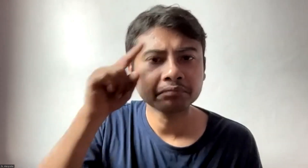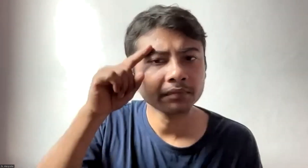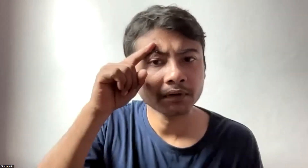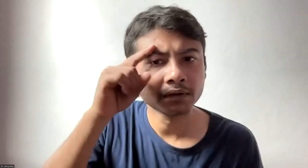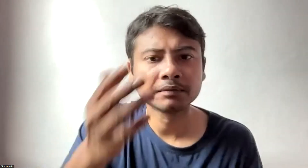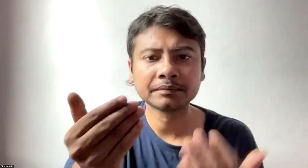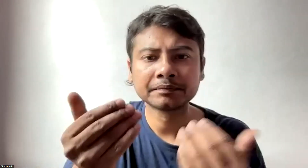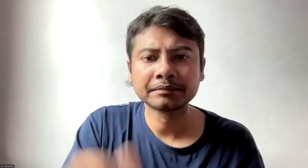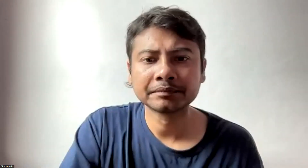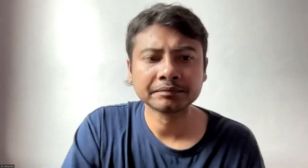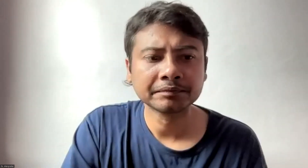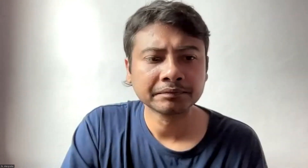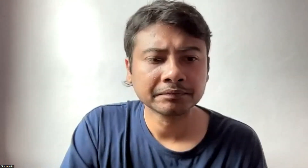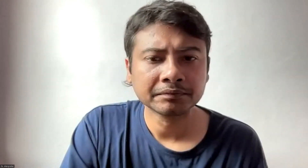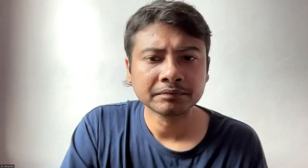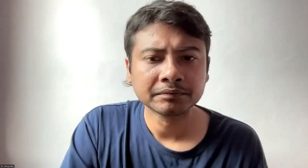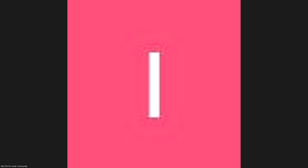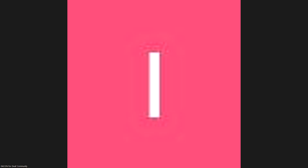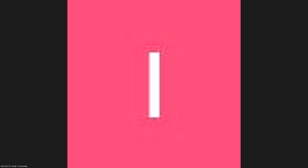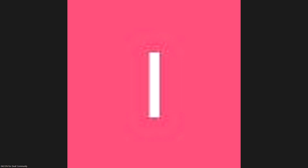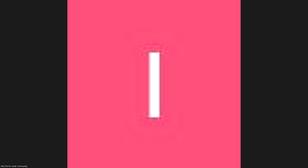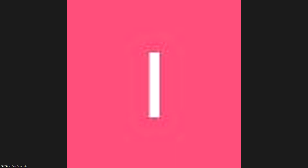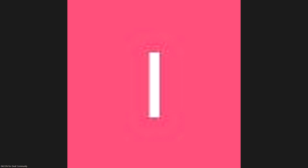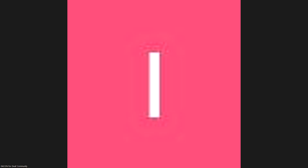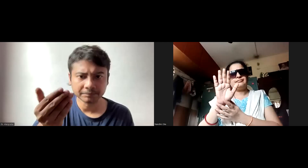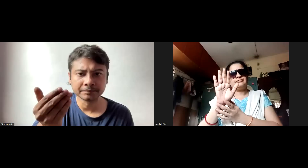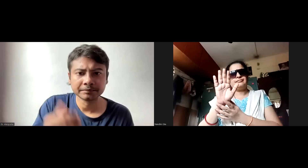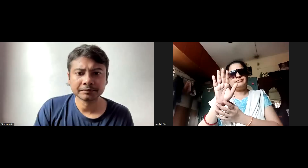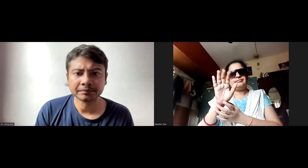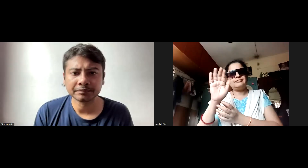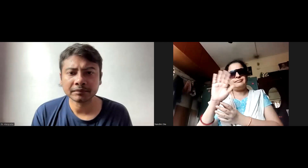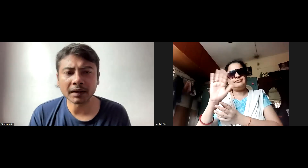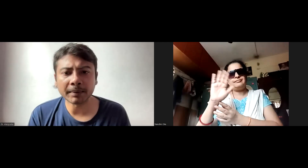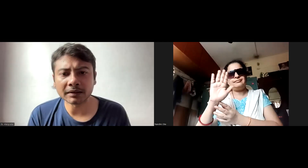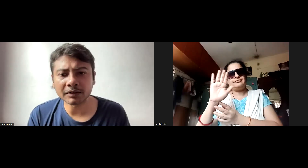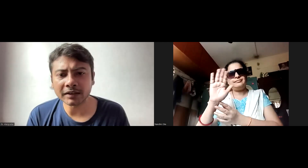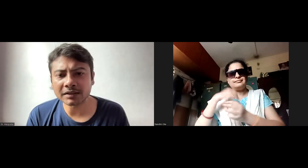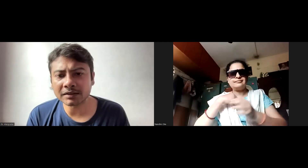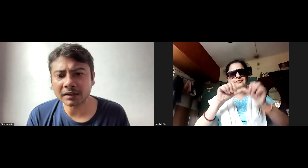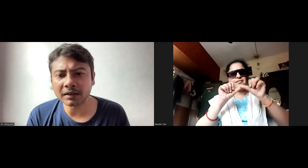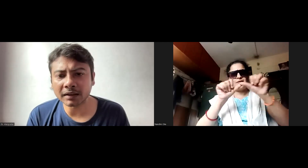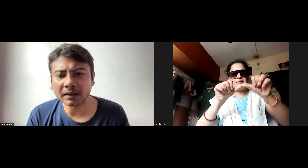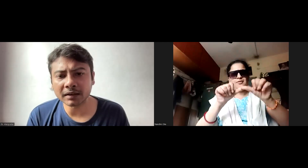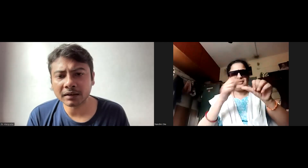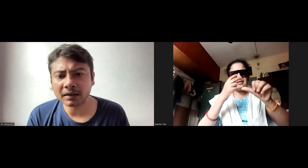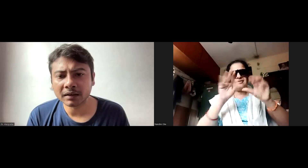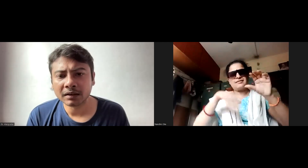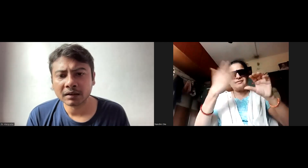Is he seeing you? Is he looking at you now? Yeah, Mataji. So I just turned.